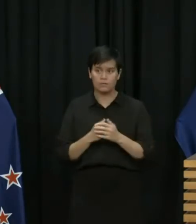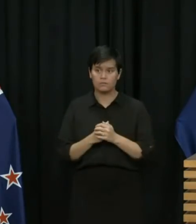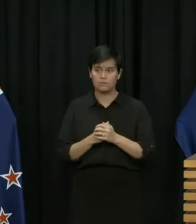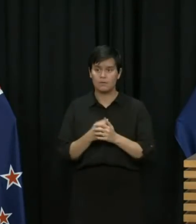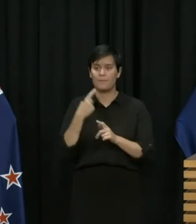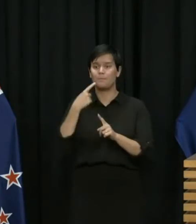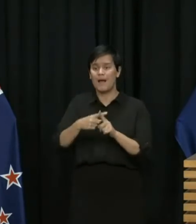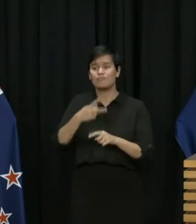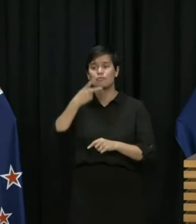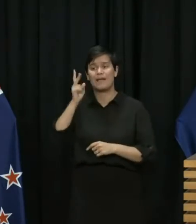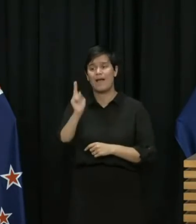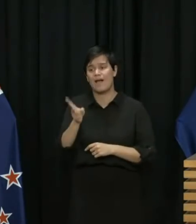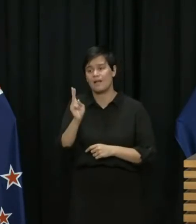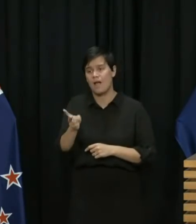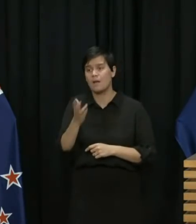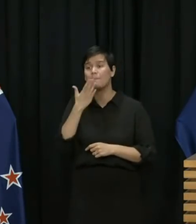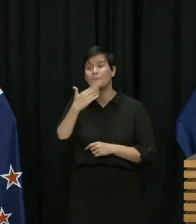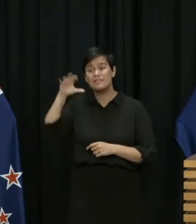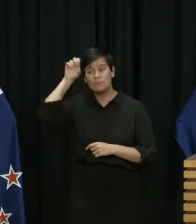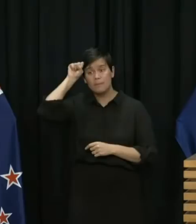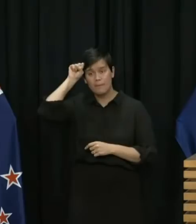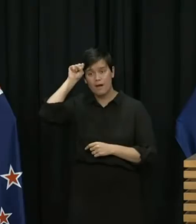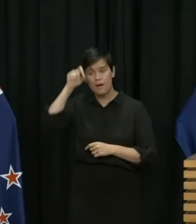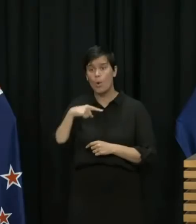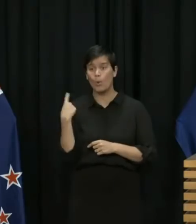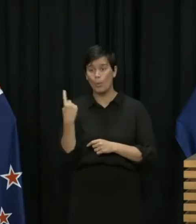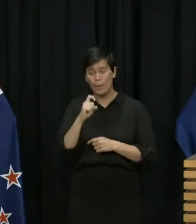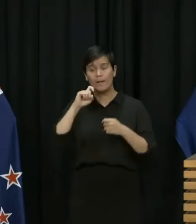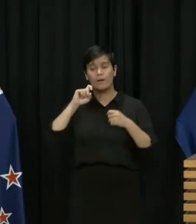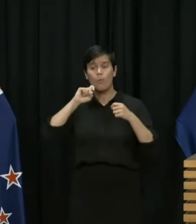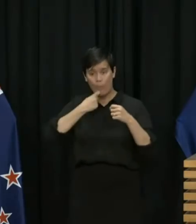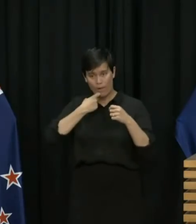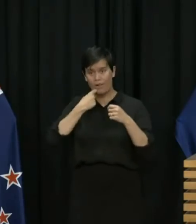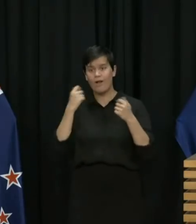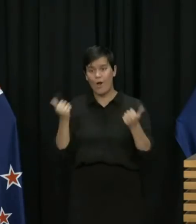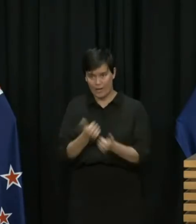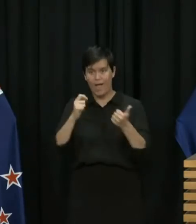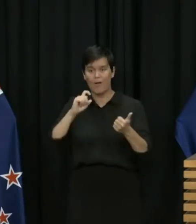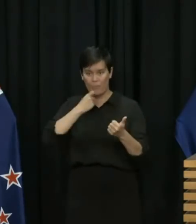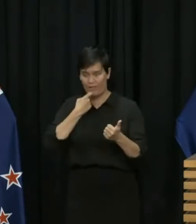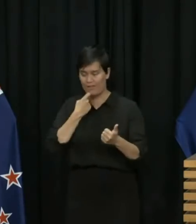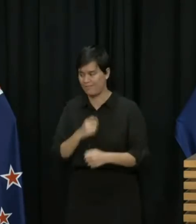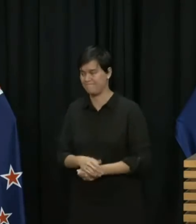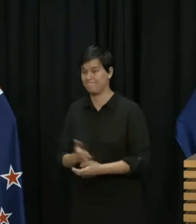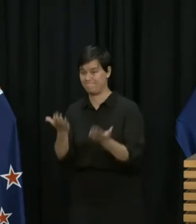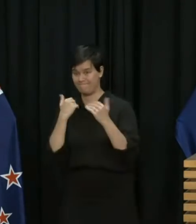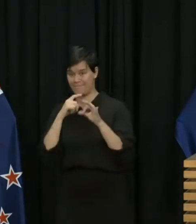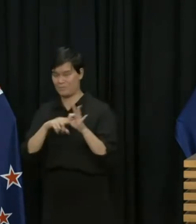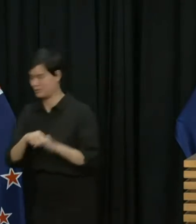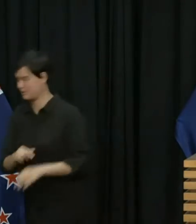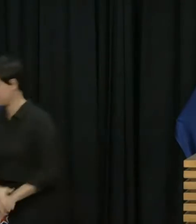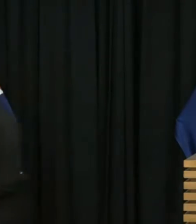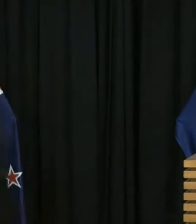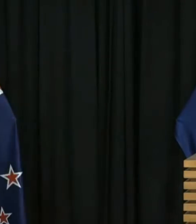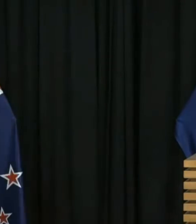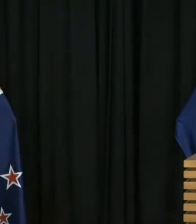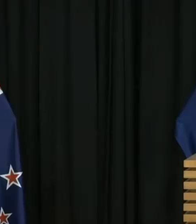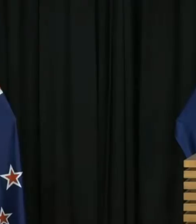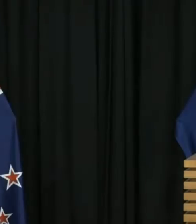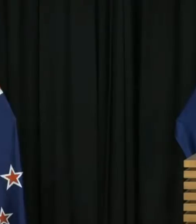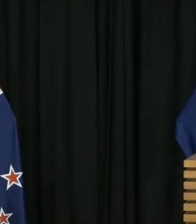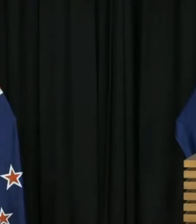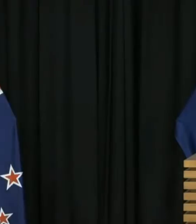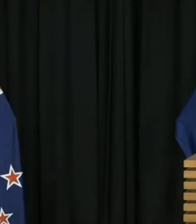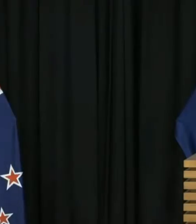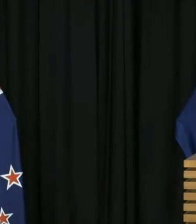through this, ultimately, please remember, we are going to be okay. Happy to take questions. Was the decision made